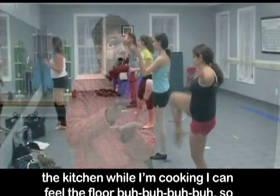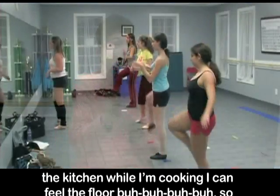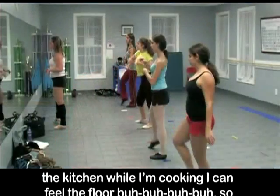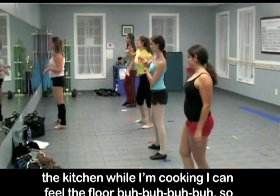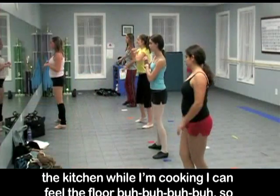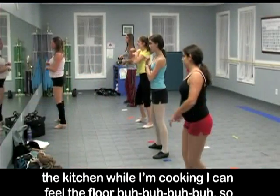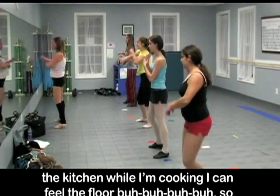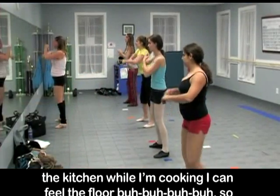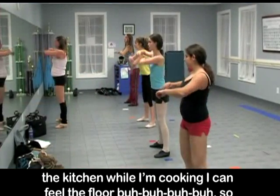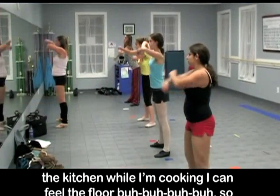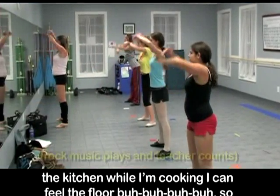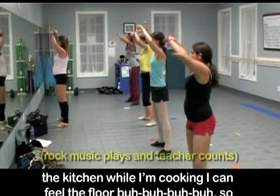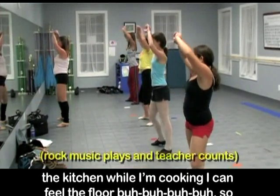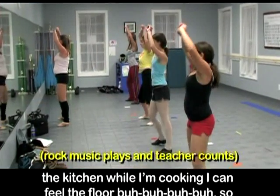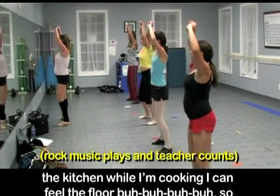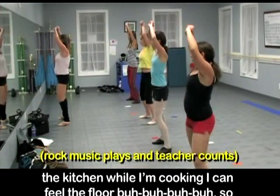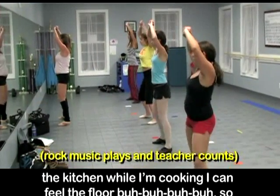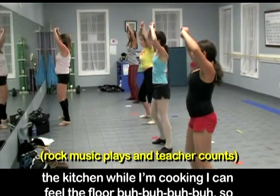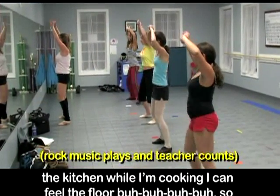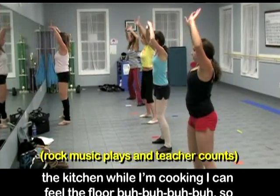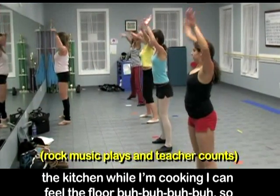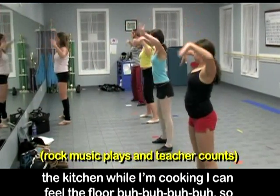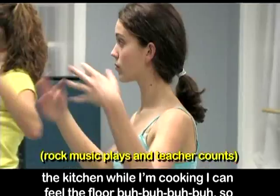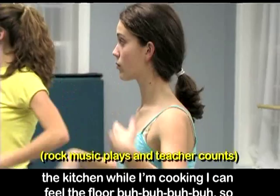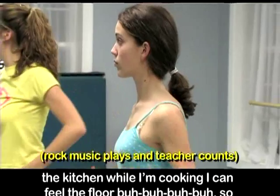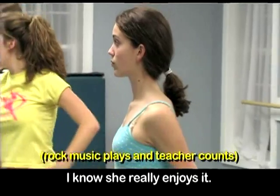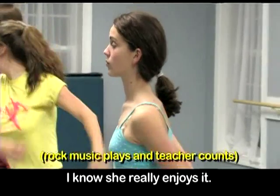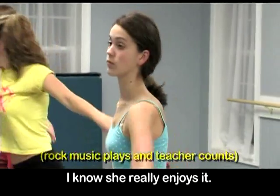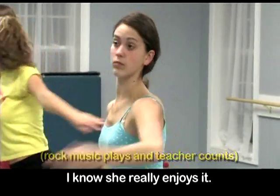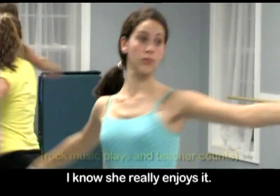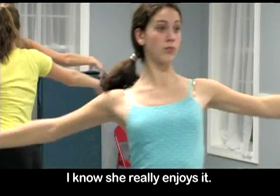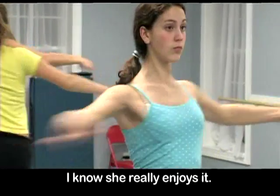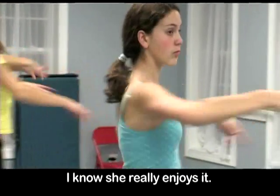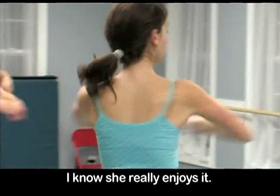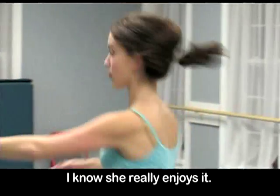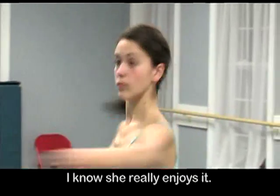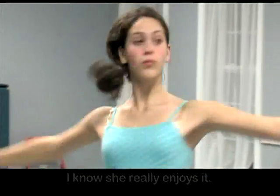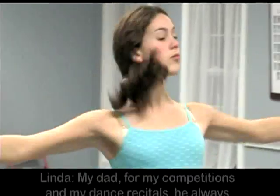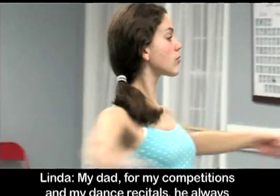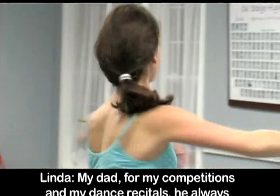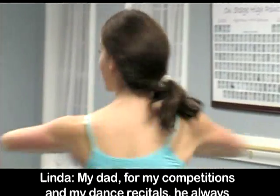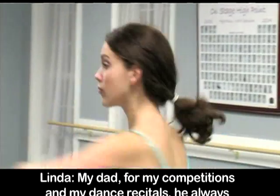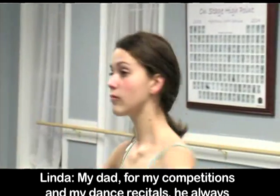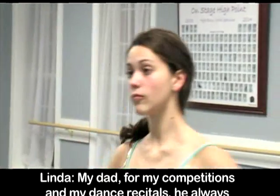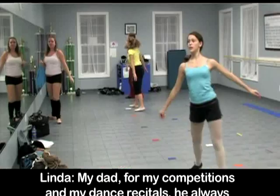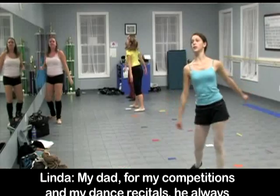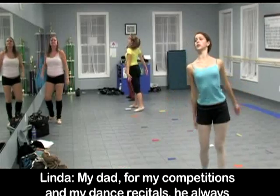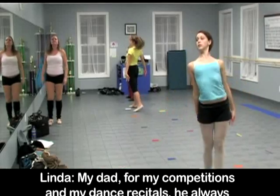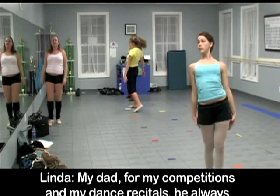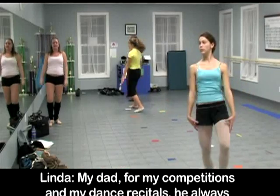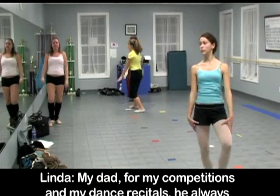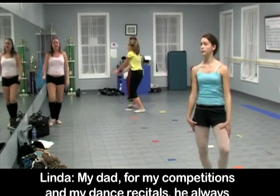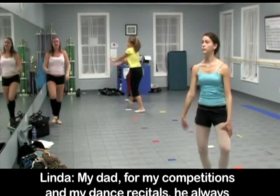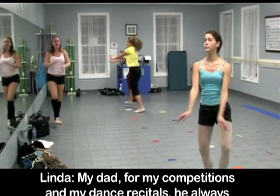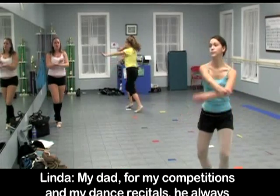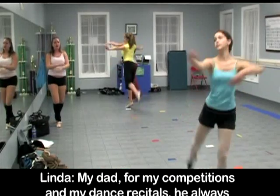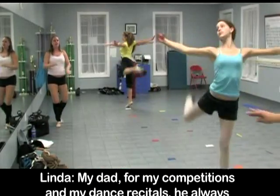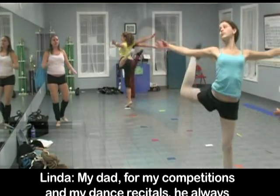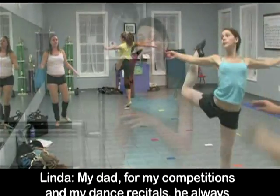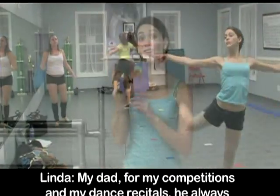kitchen while I'm cooking. I can feel the floor, blah, blah, blah, blah, blah. So I know she really enjoys it. My dad, for my competitions and my dance recital, he